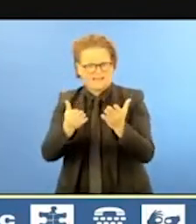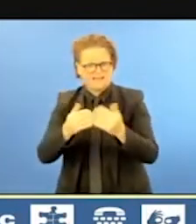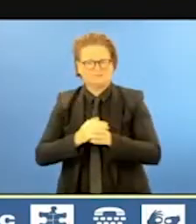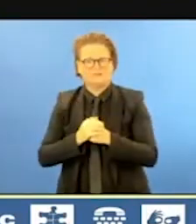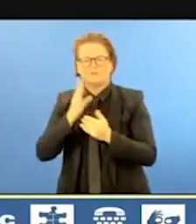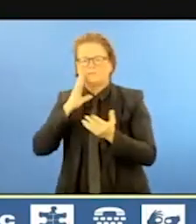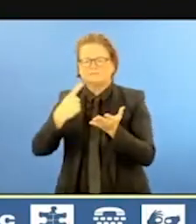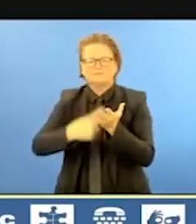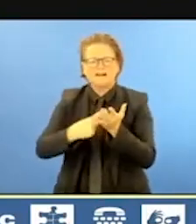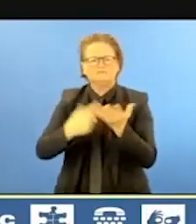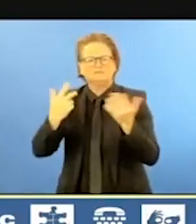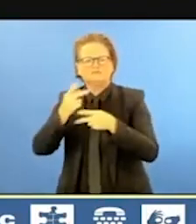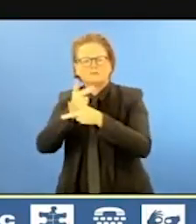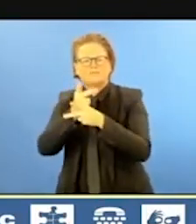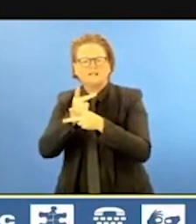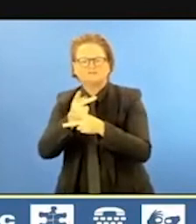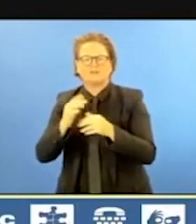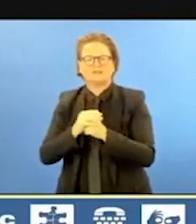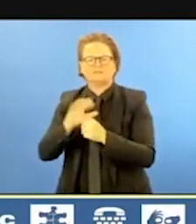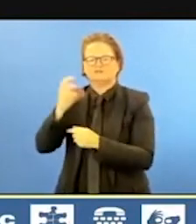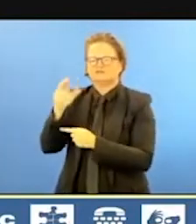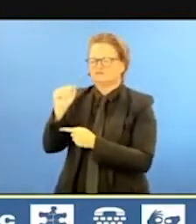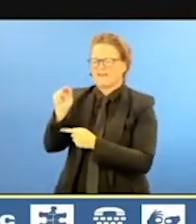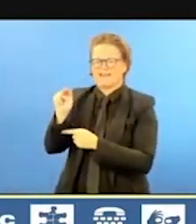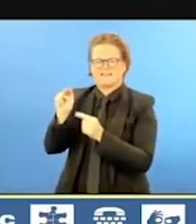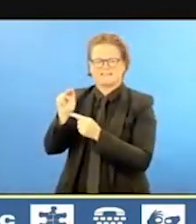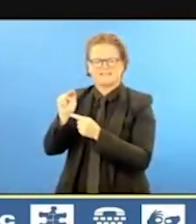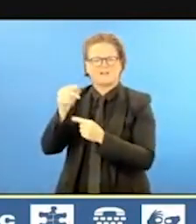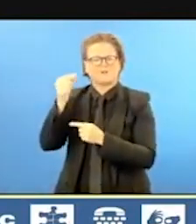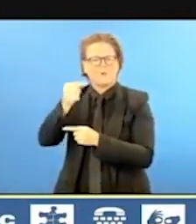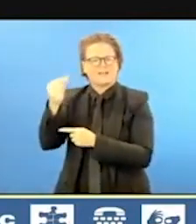Golden Gate Park access. So we hope you can join us for that.